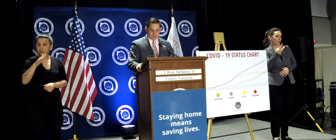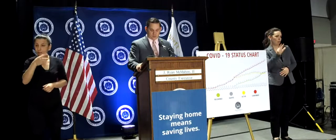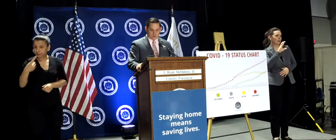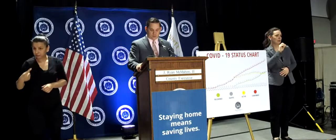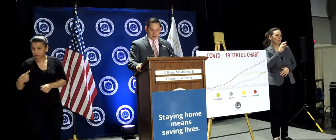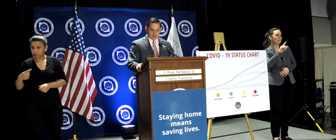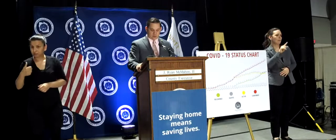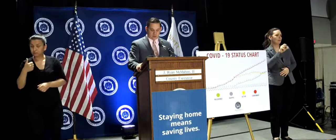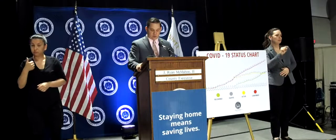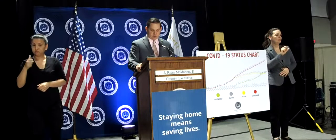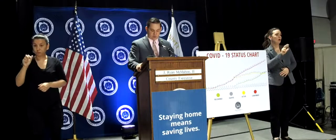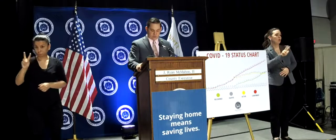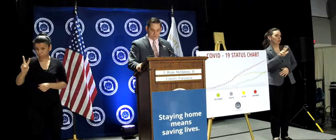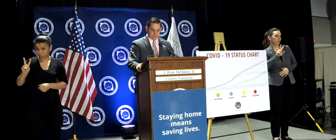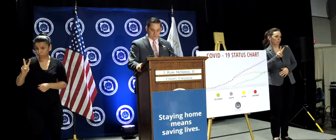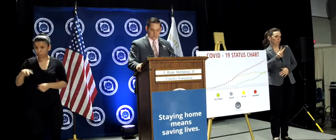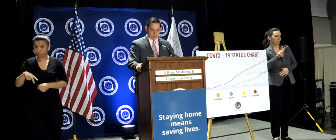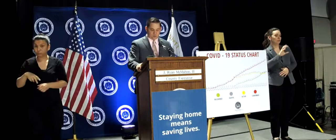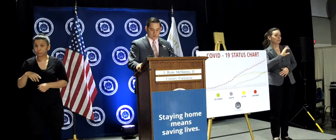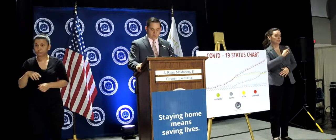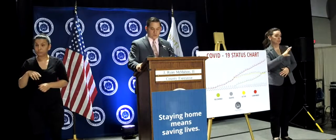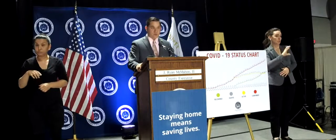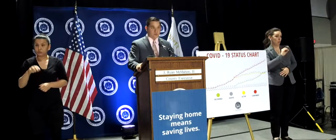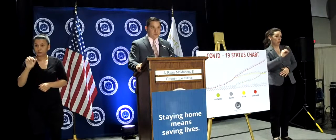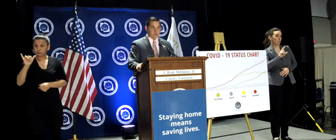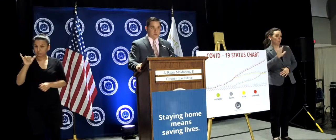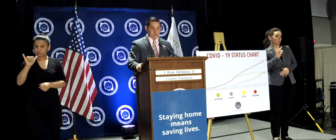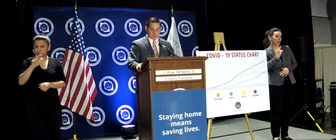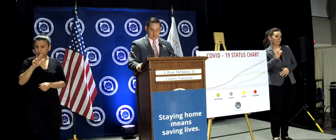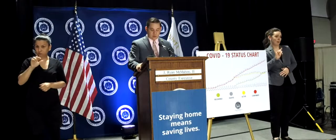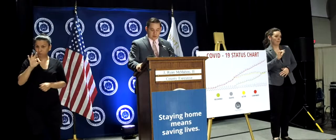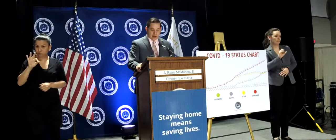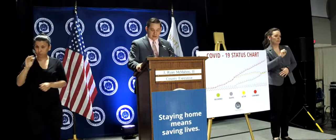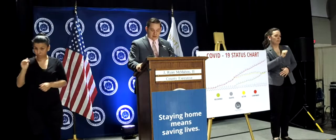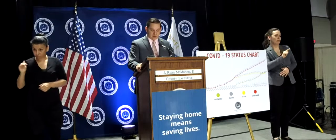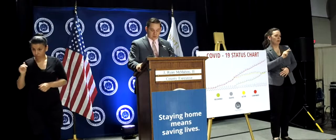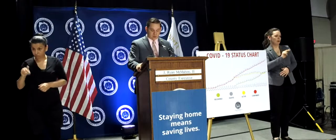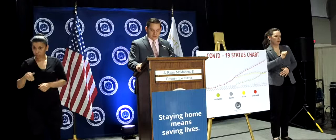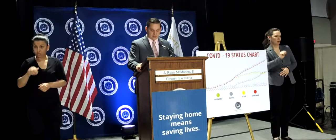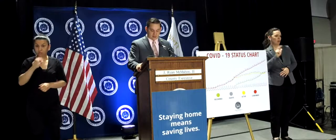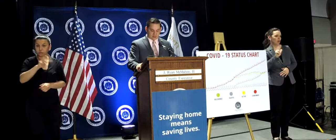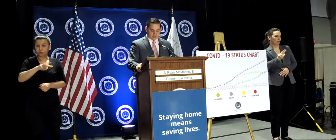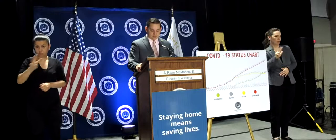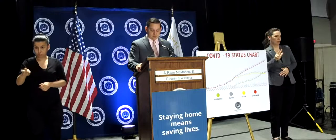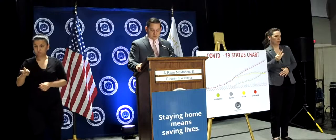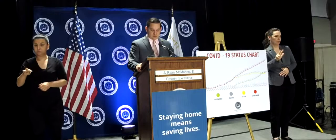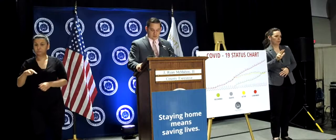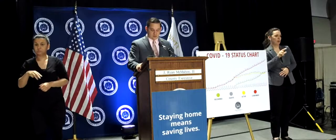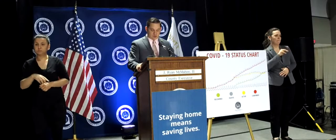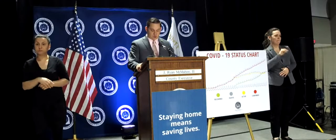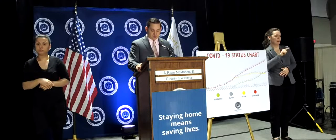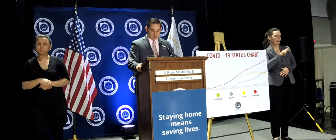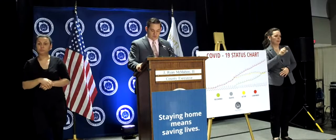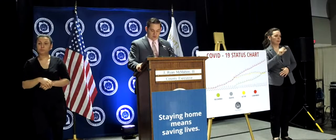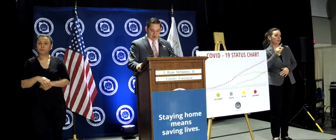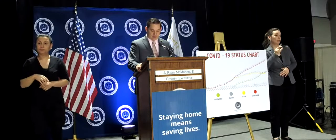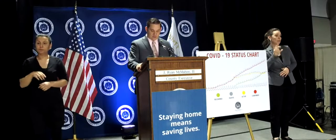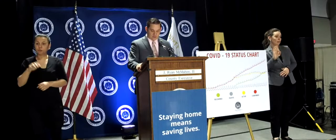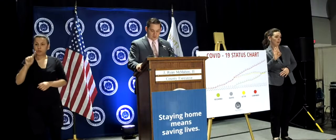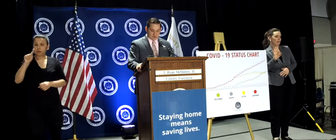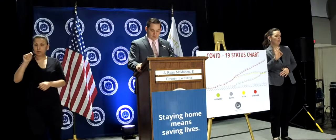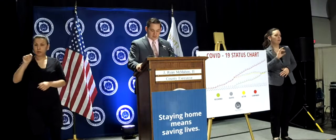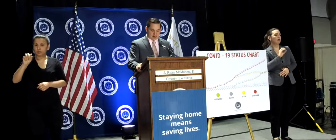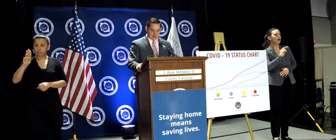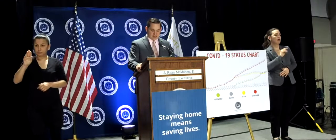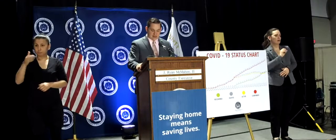33. Salina, 33. Camillus, 32. Onondaga, 27. Cicero,